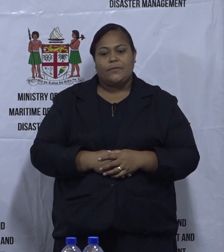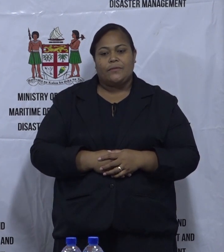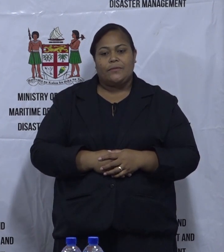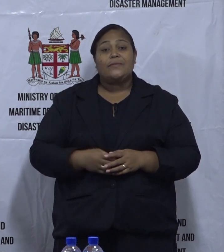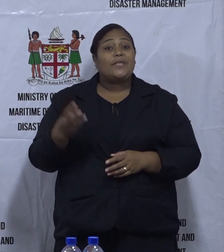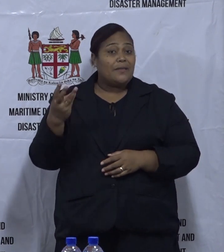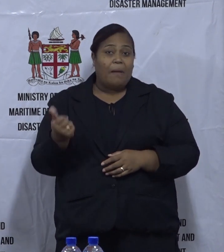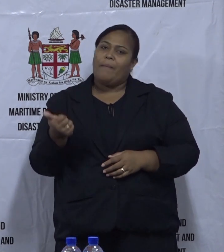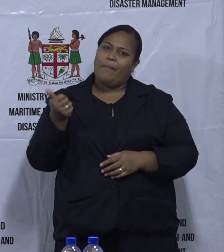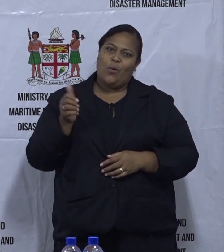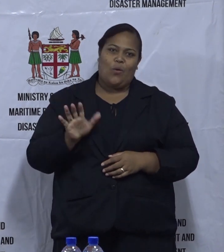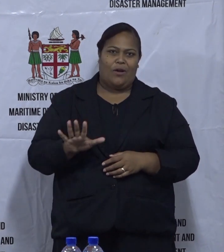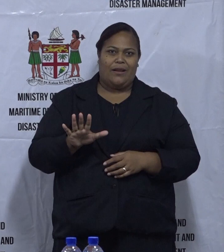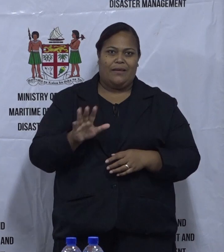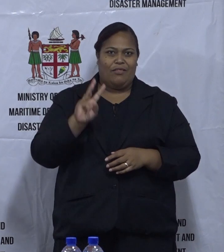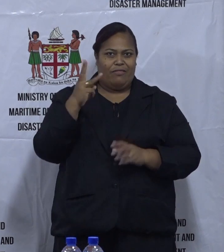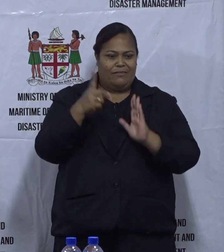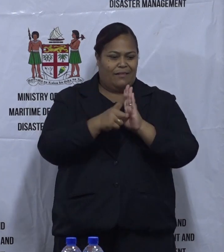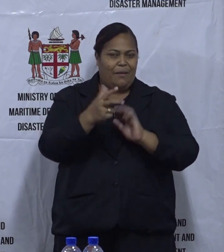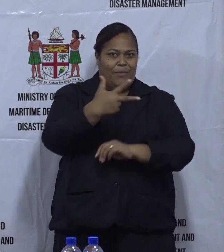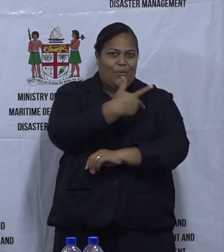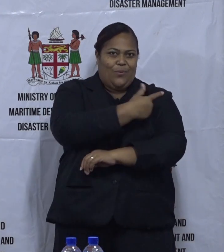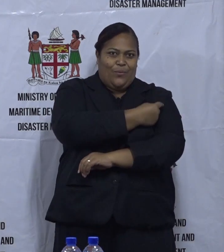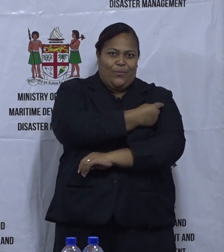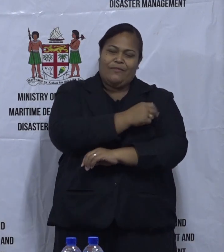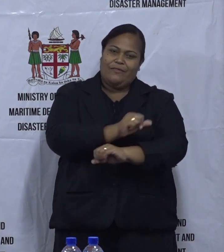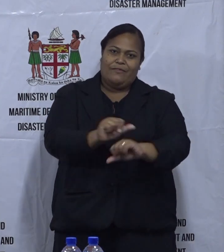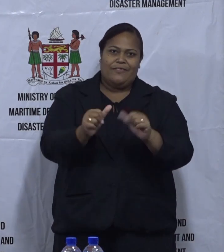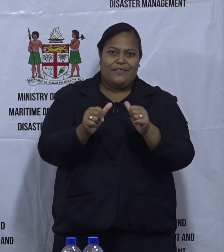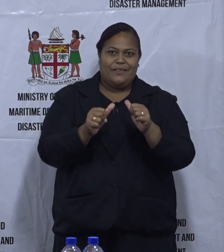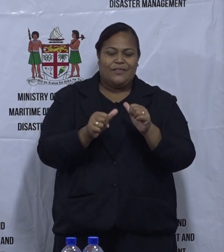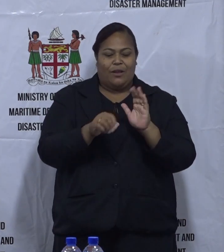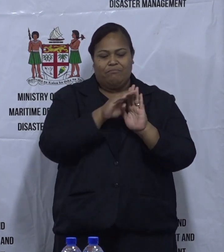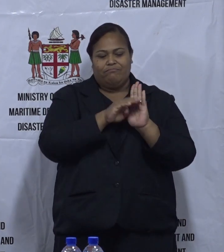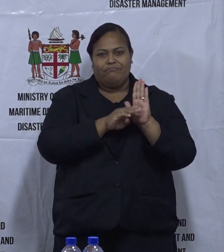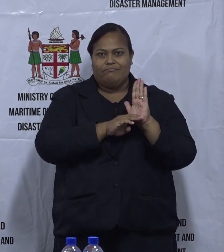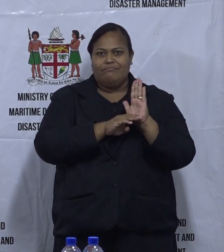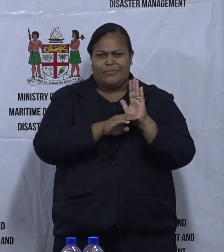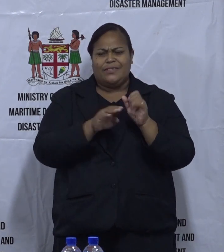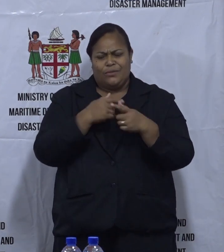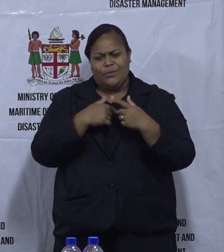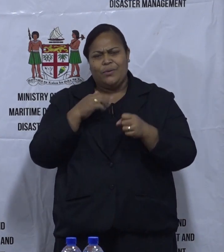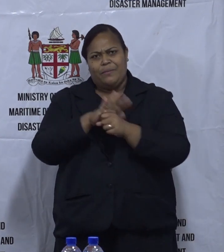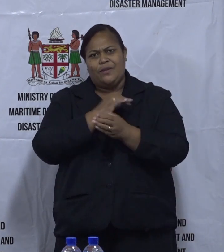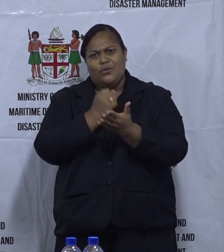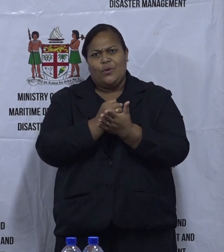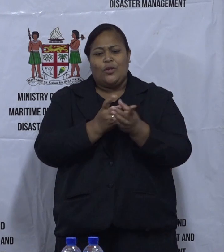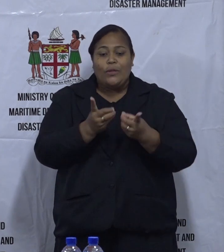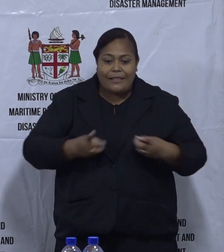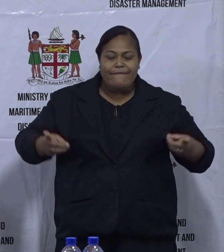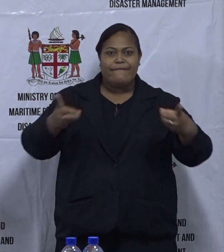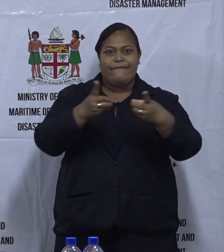booster shots as well, and of course, just the necessary protocols as well. And we will ensure through the divisional